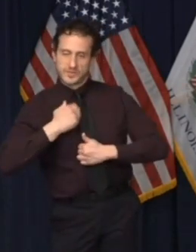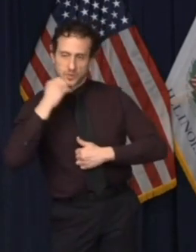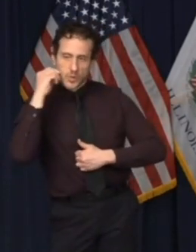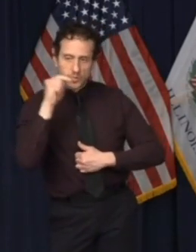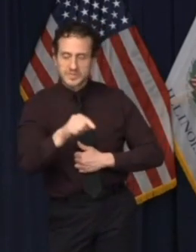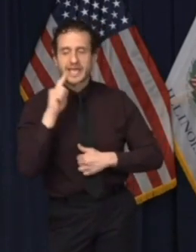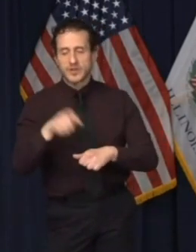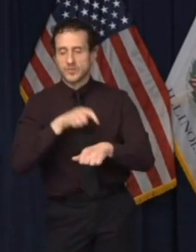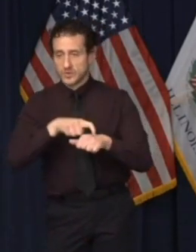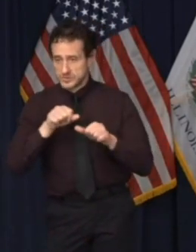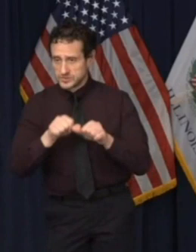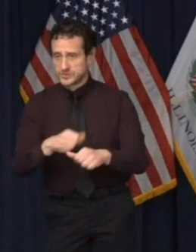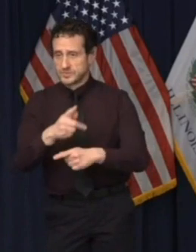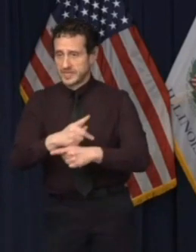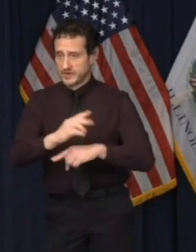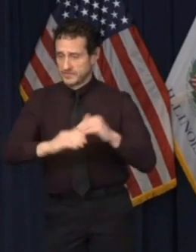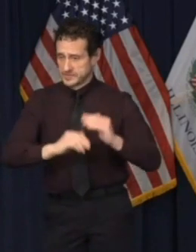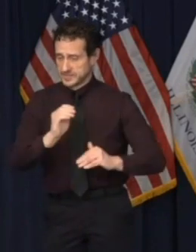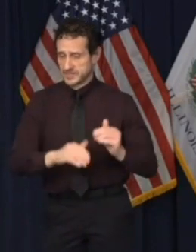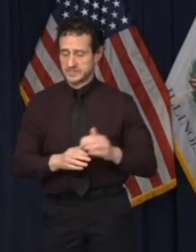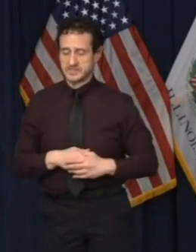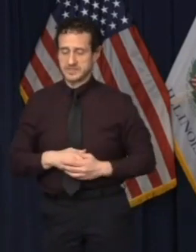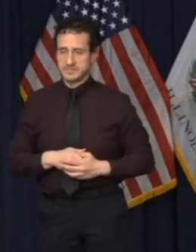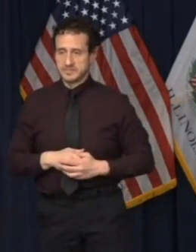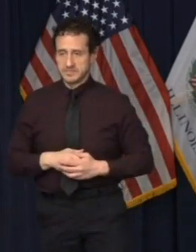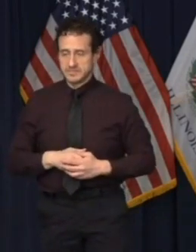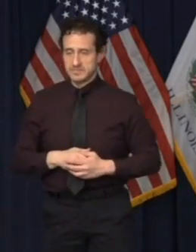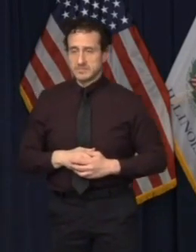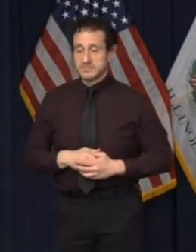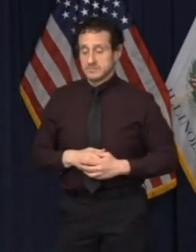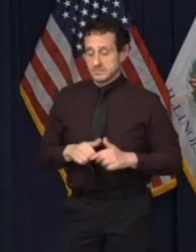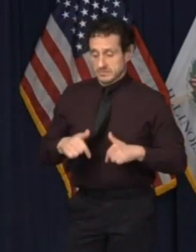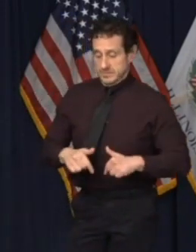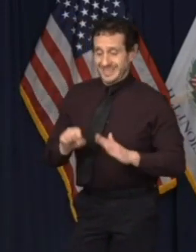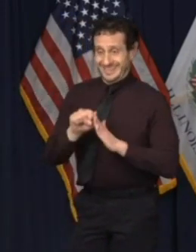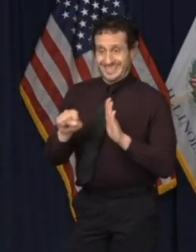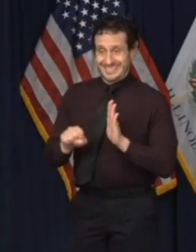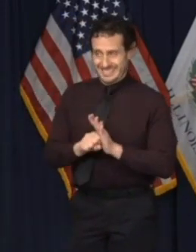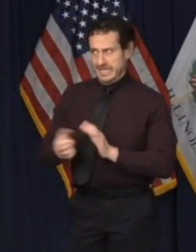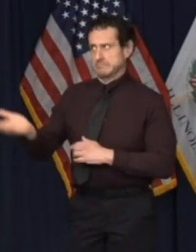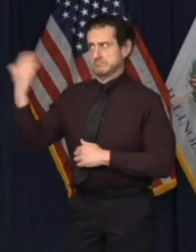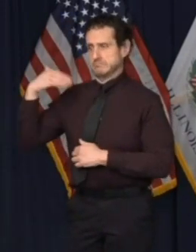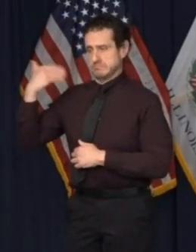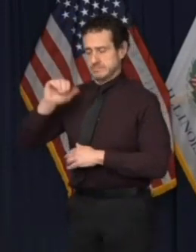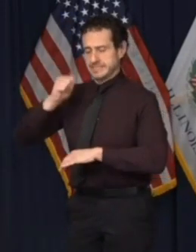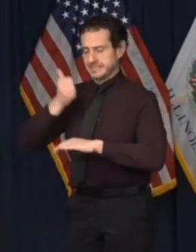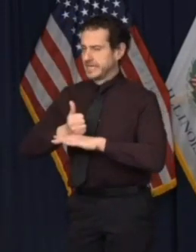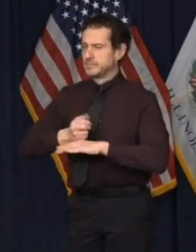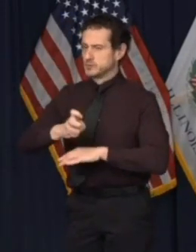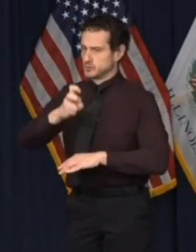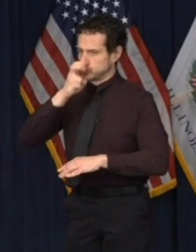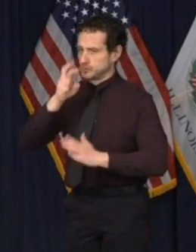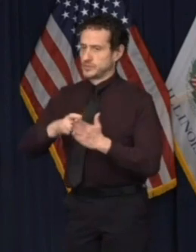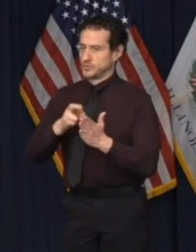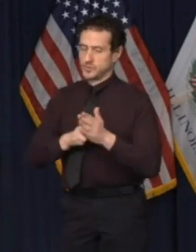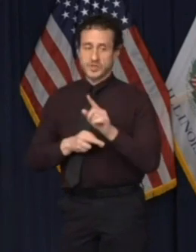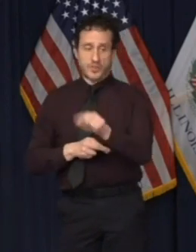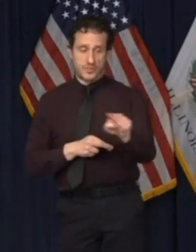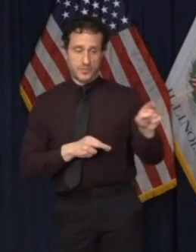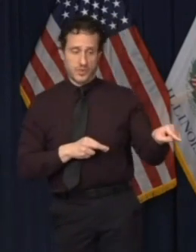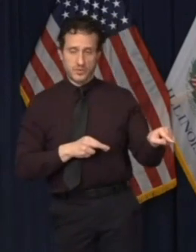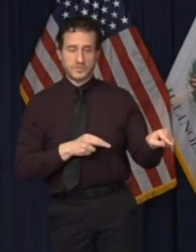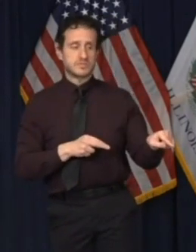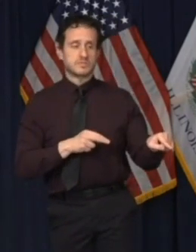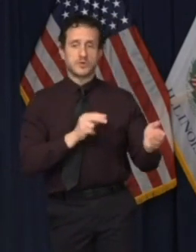home case appeared in Illinois, the state implemented strict measures around restricting visitors at the long-term care